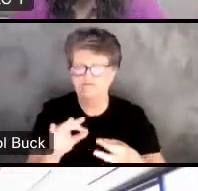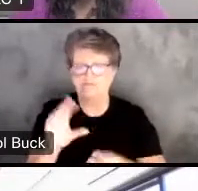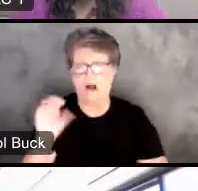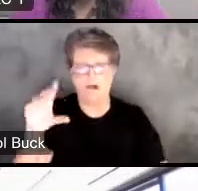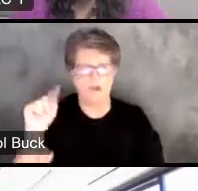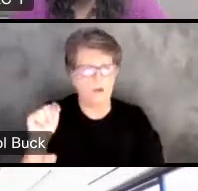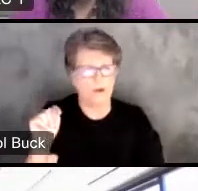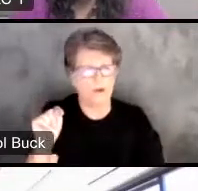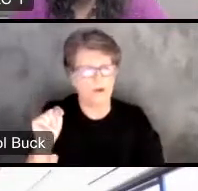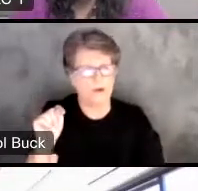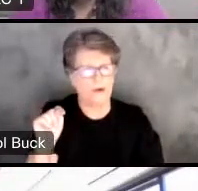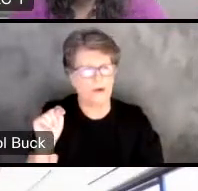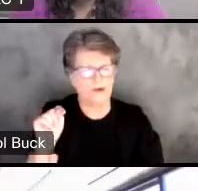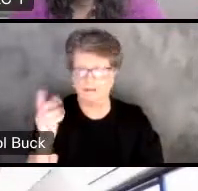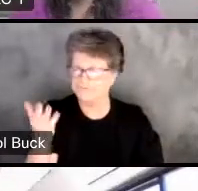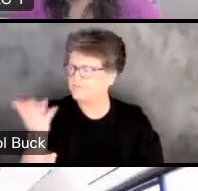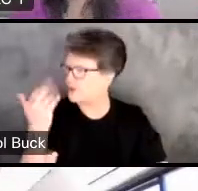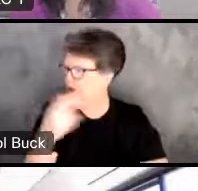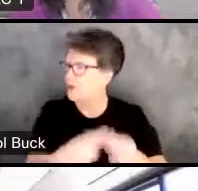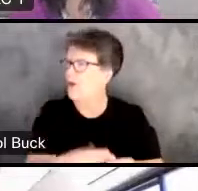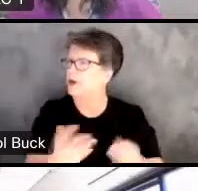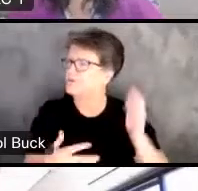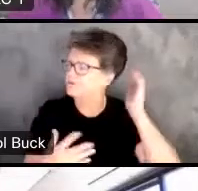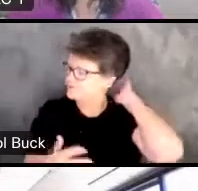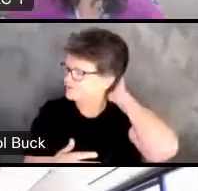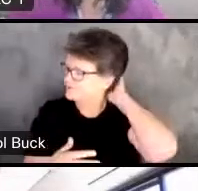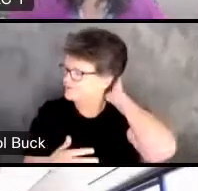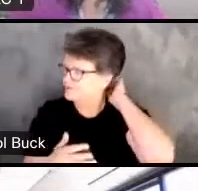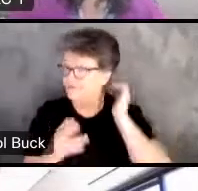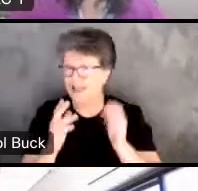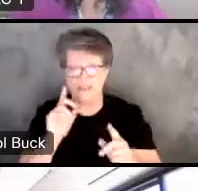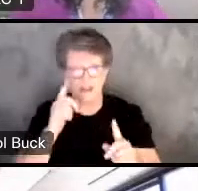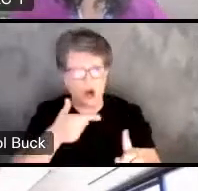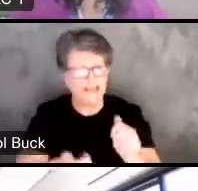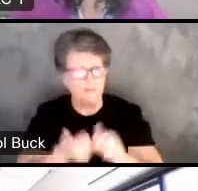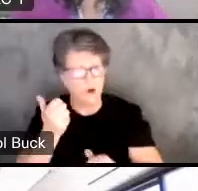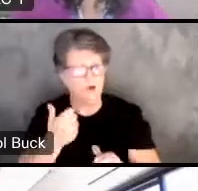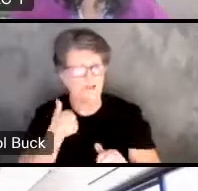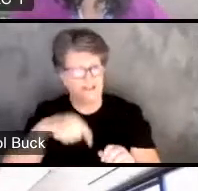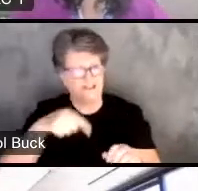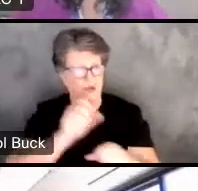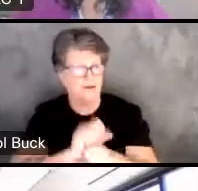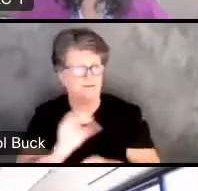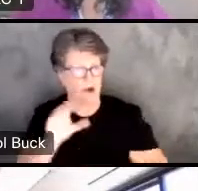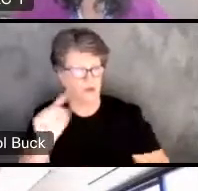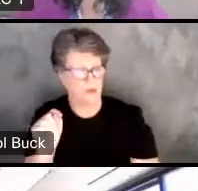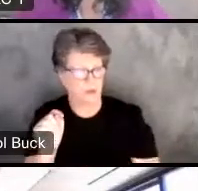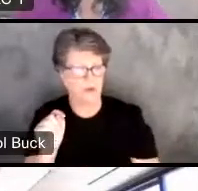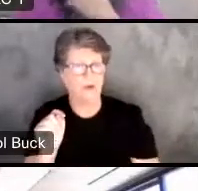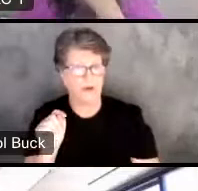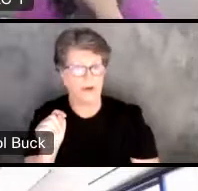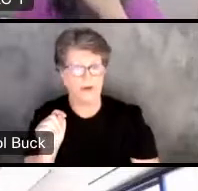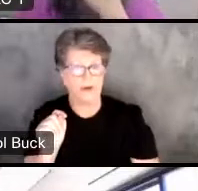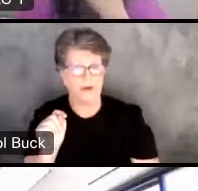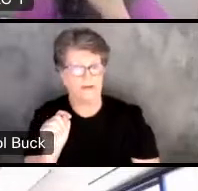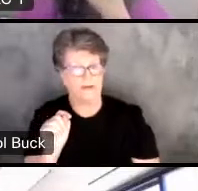October, what do you call it? Kind of like targeting most of this for October. So we're not ending up